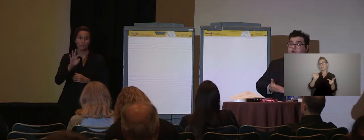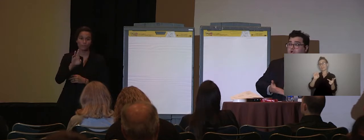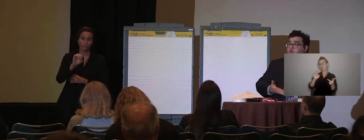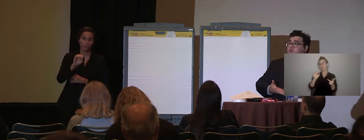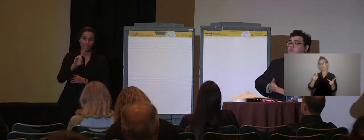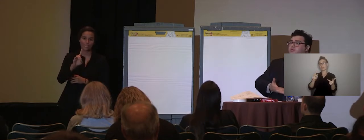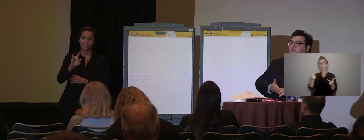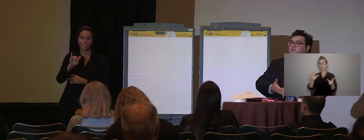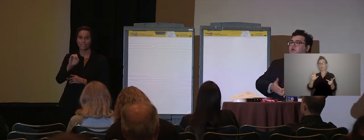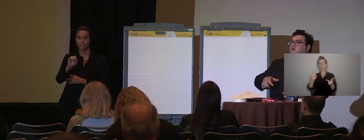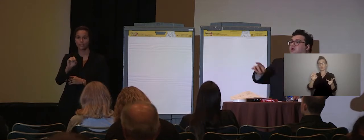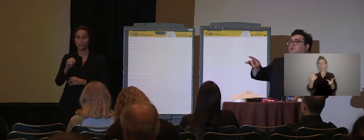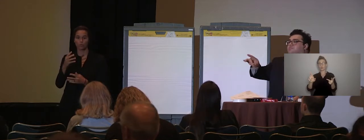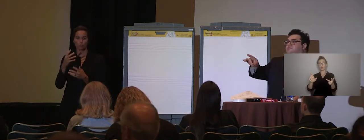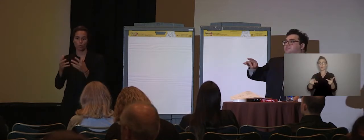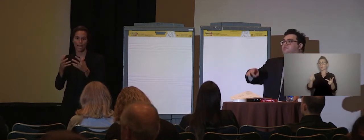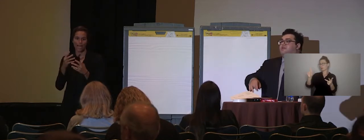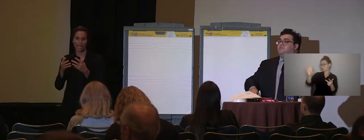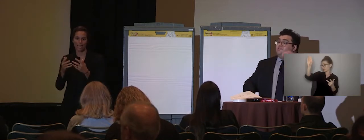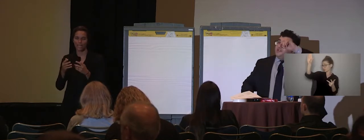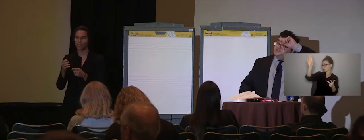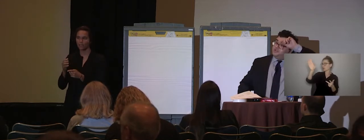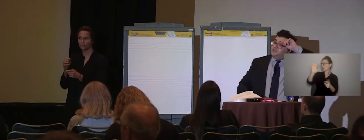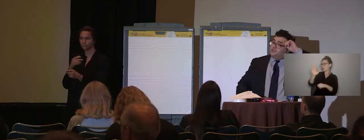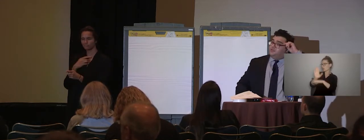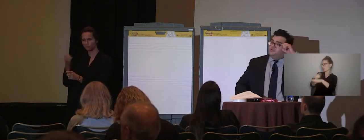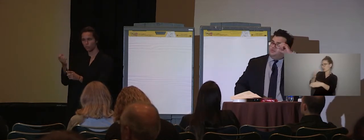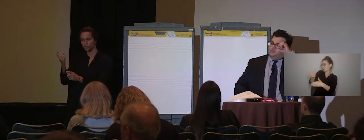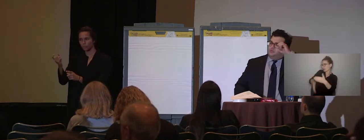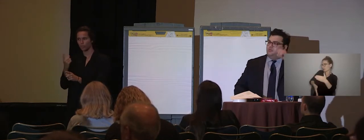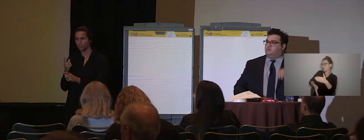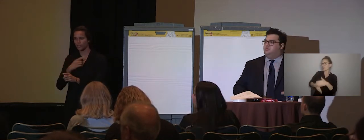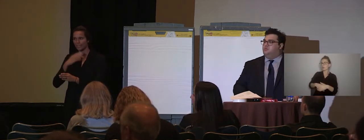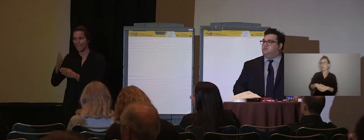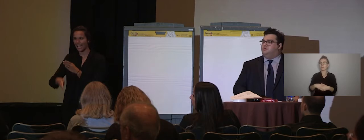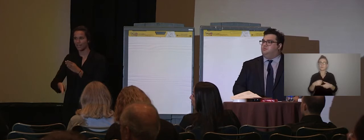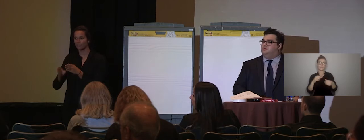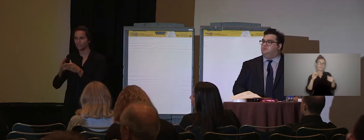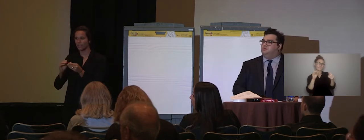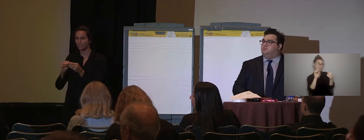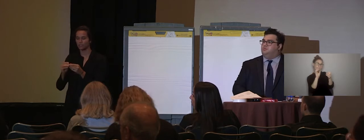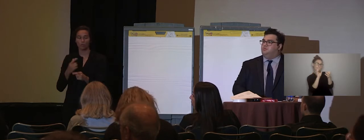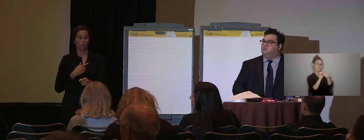Eric Garner. I'll come to you at the end of the session.